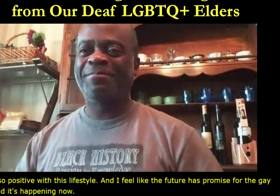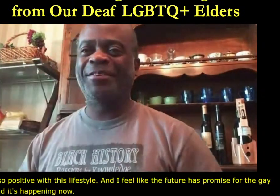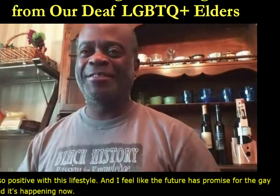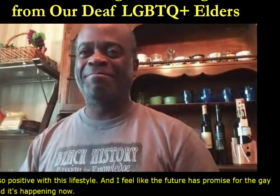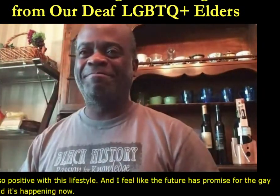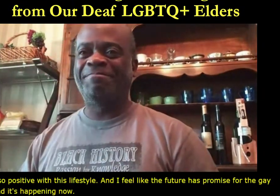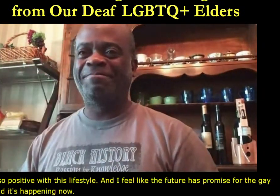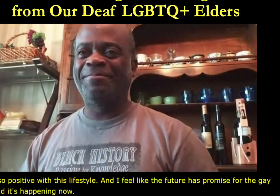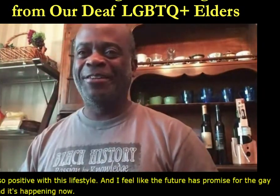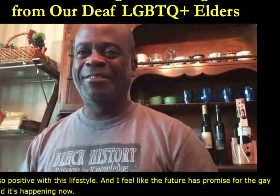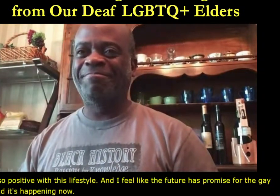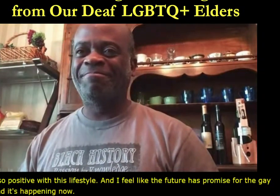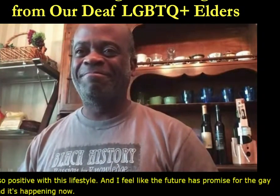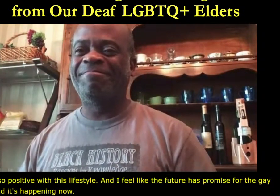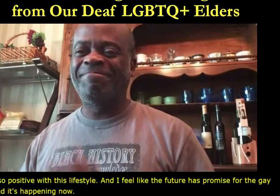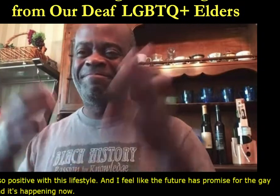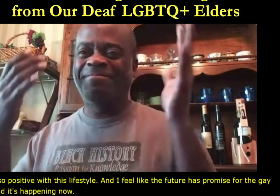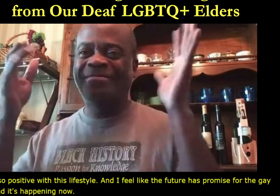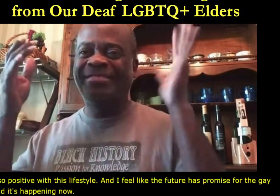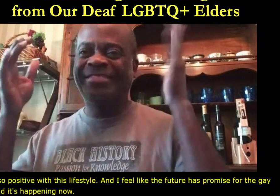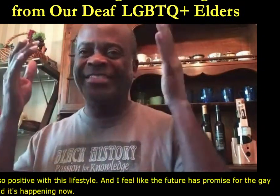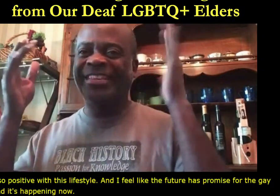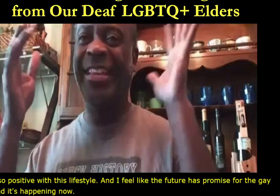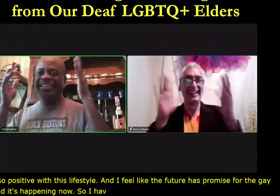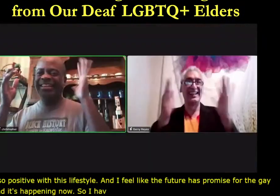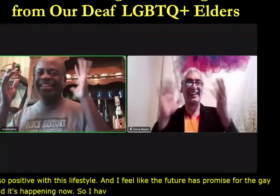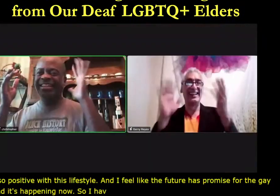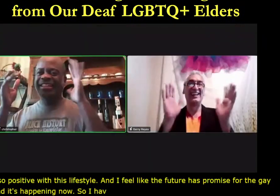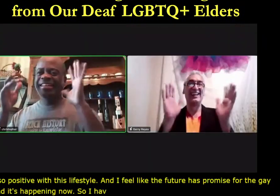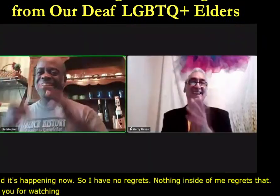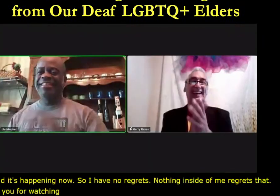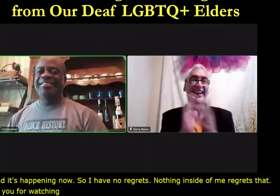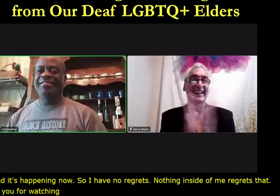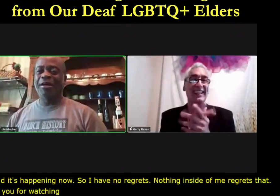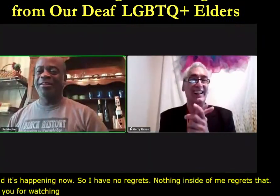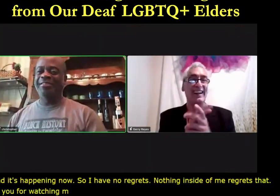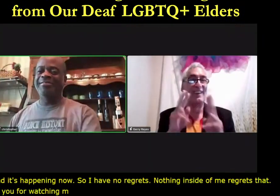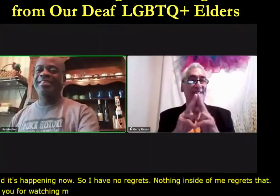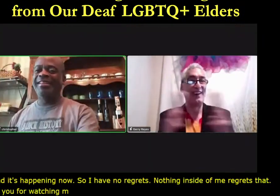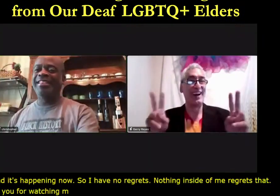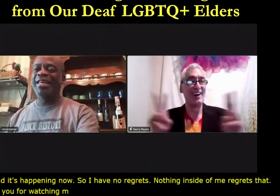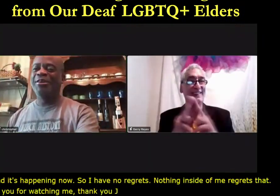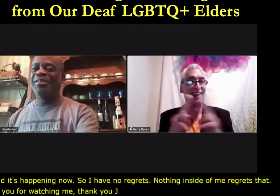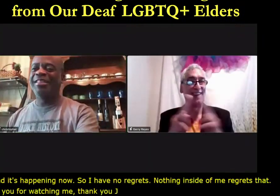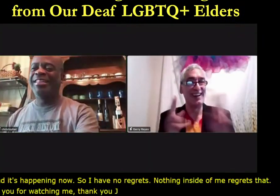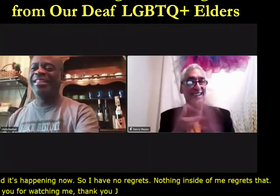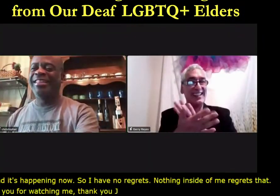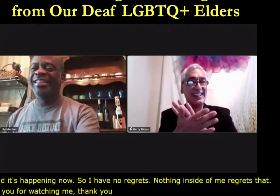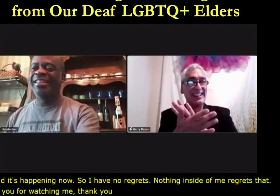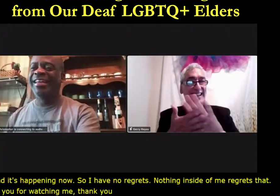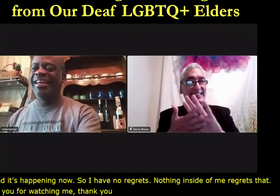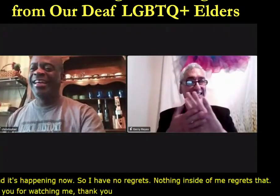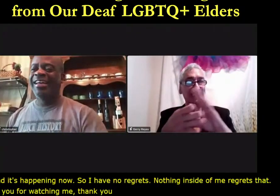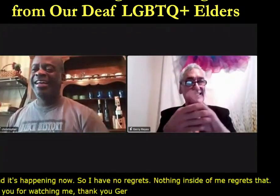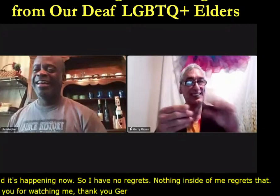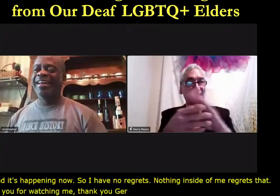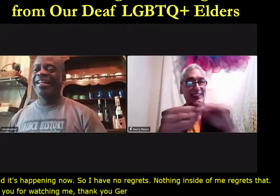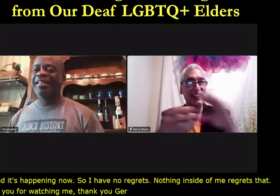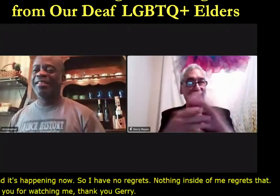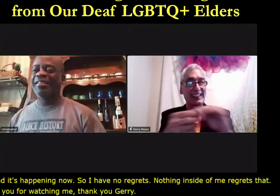thank you jerry oh that's great that's great thank you that's a